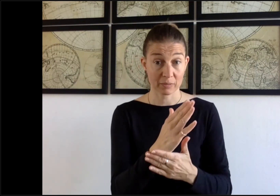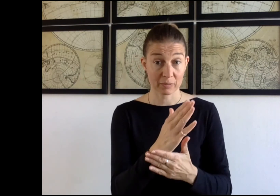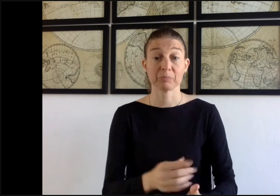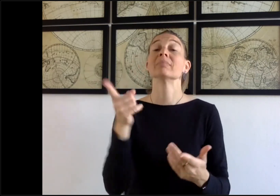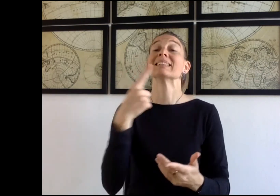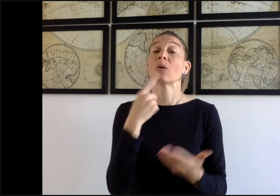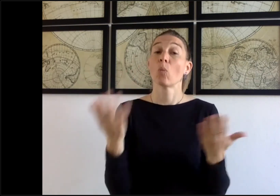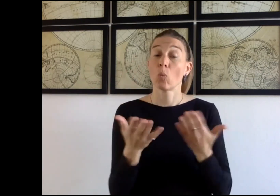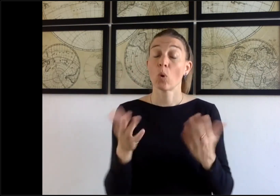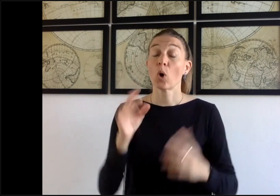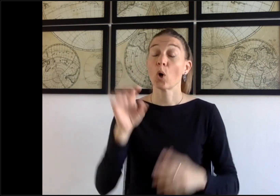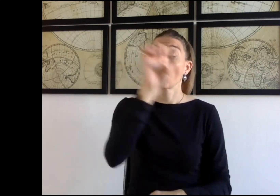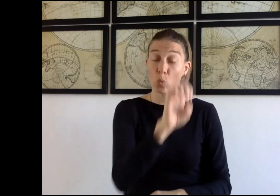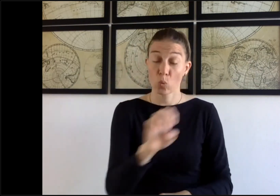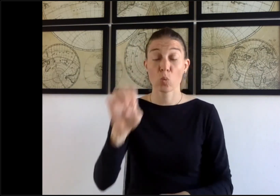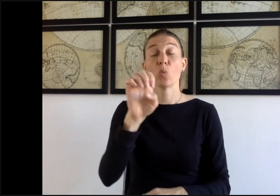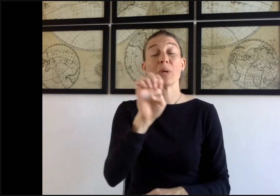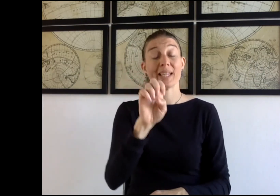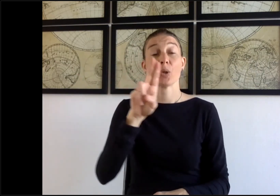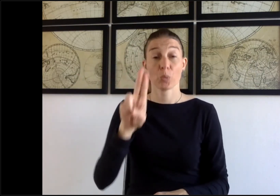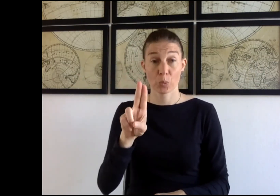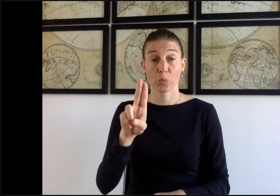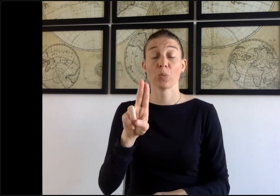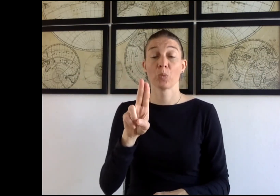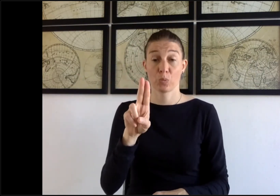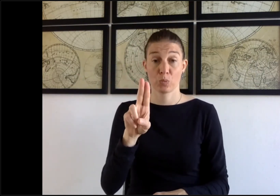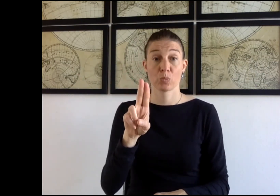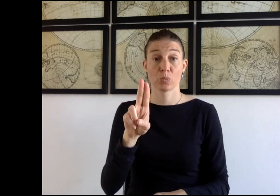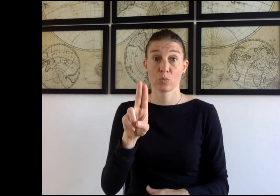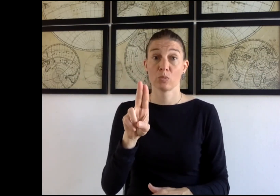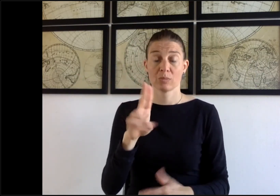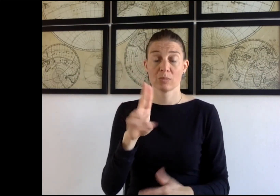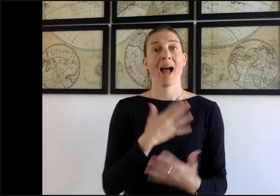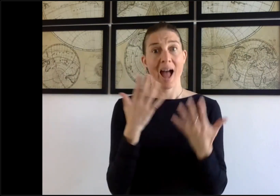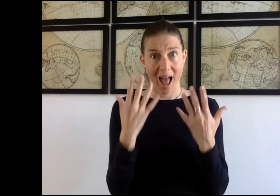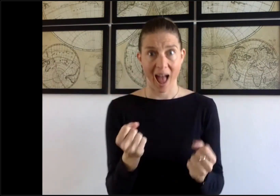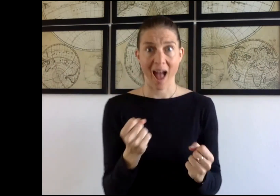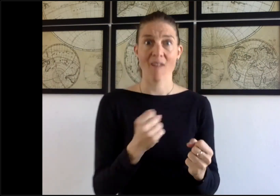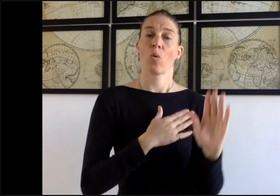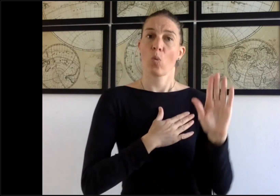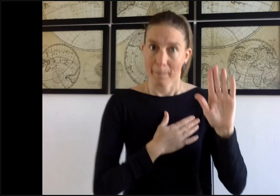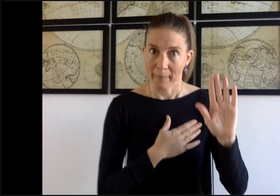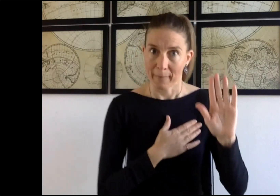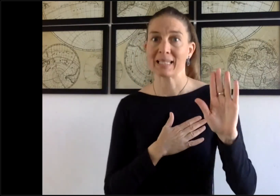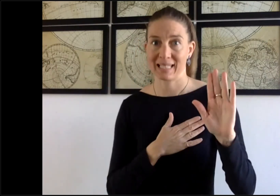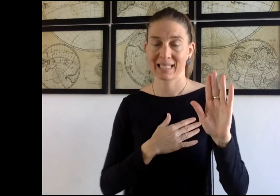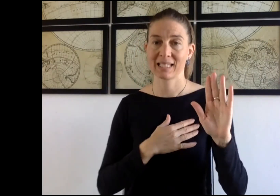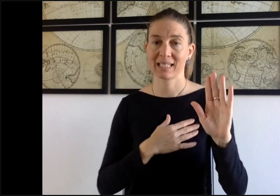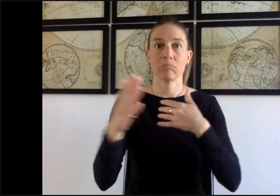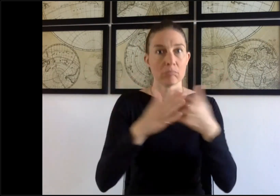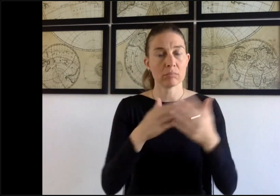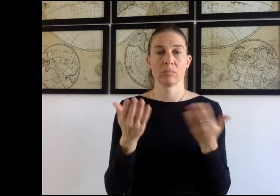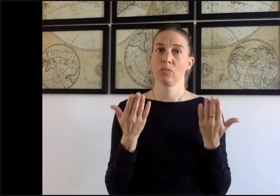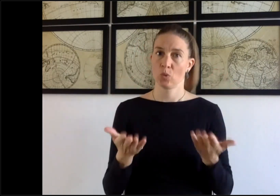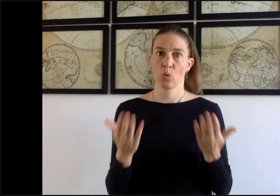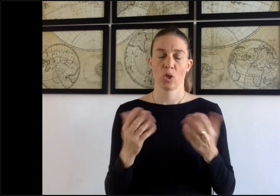fully determined to fulfill its commitments, also under the current circumstances. He